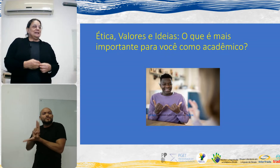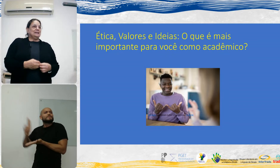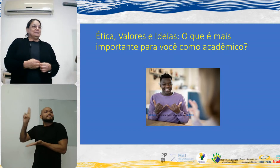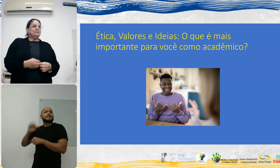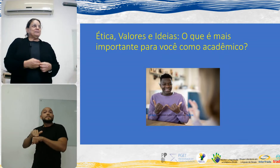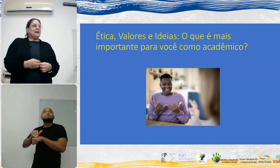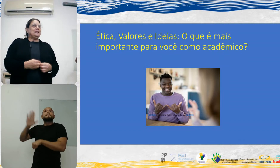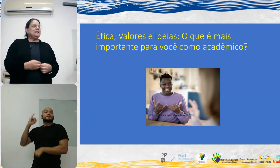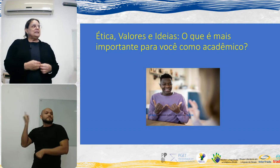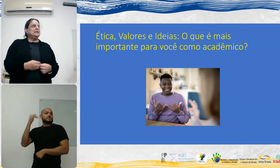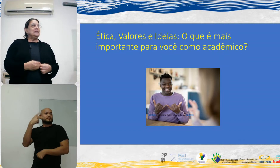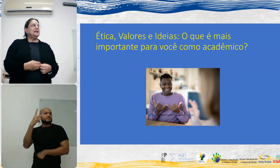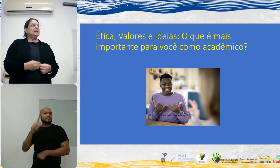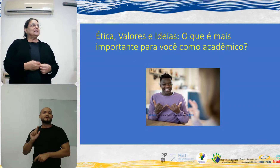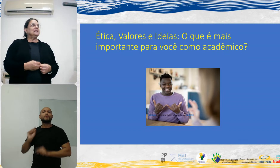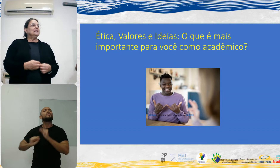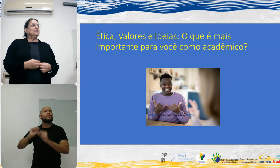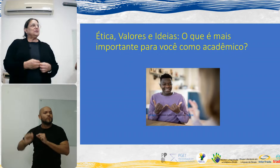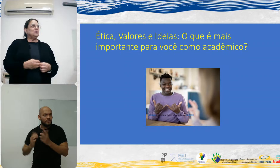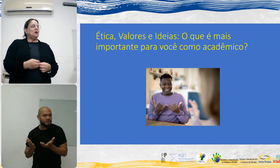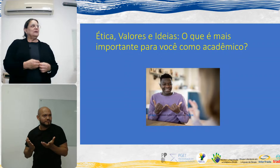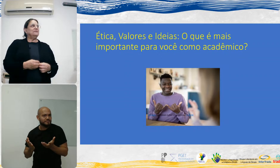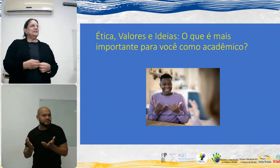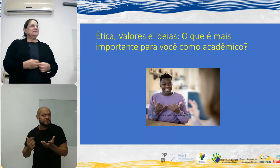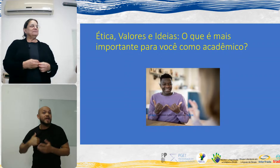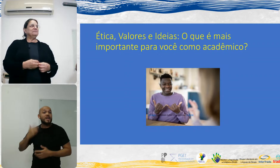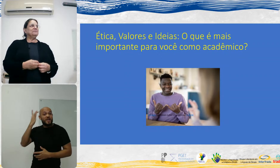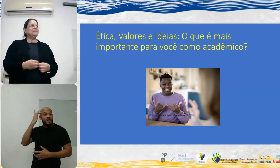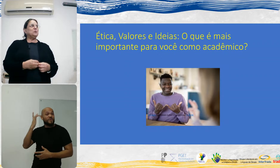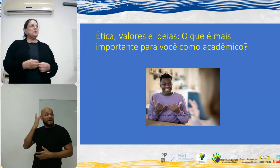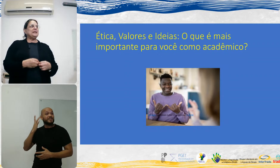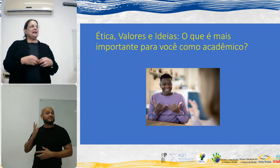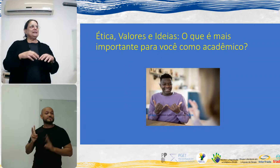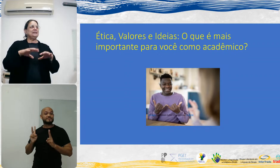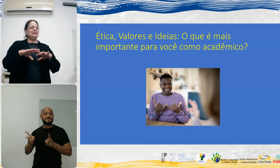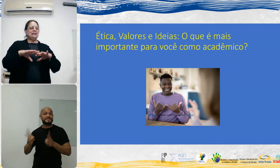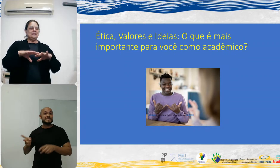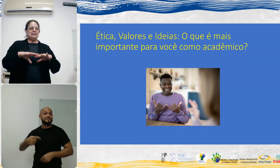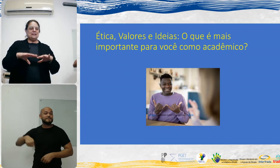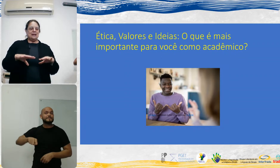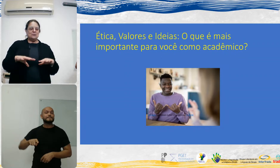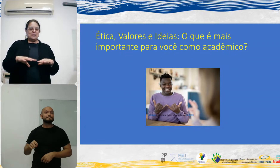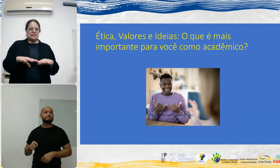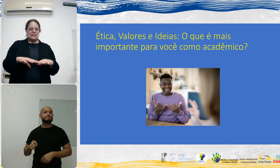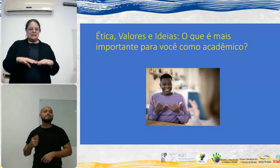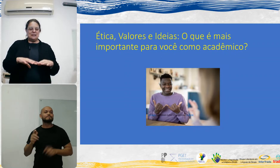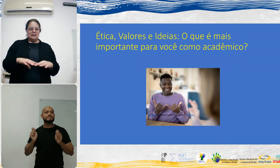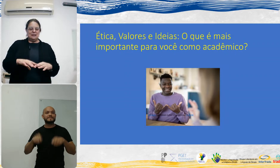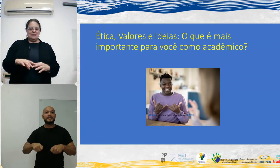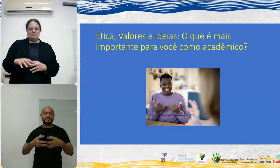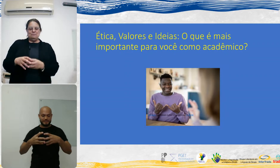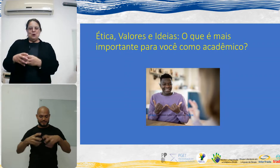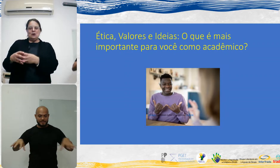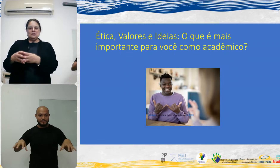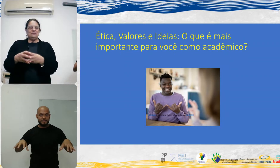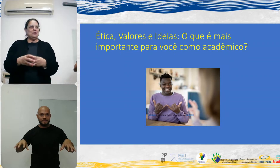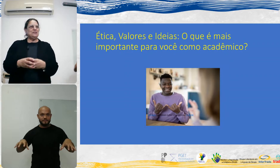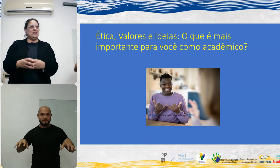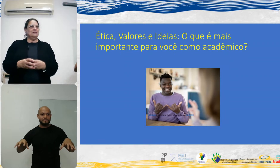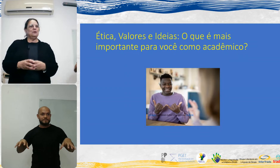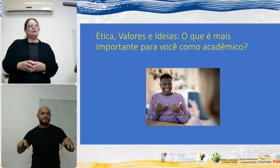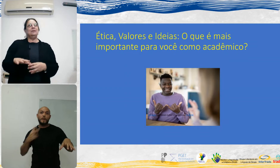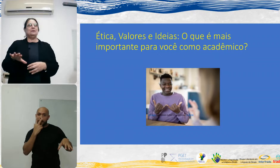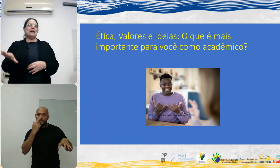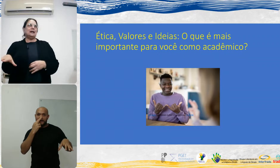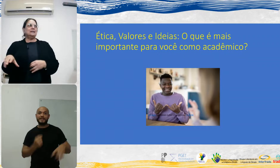And I think that so often we can disaggregate parts of